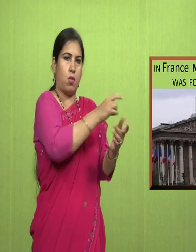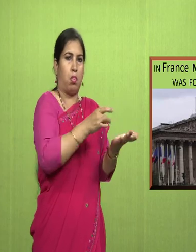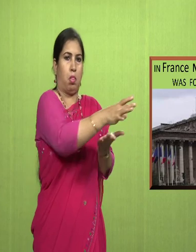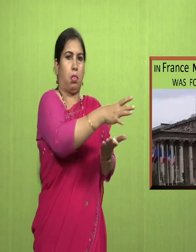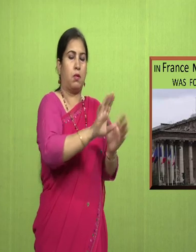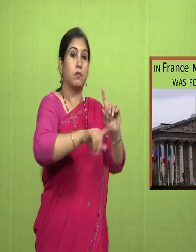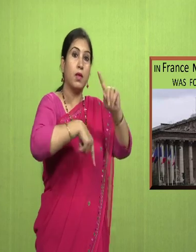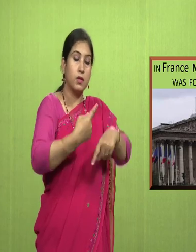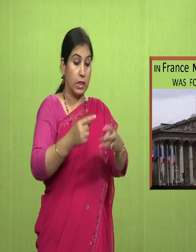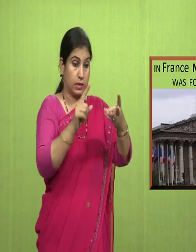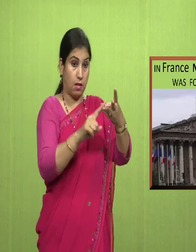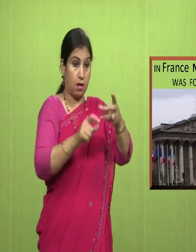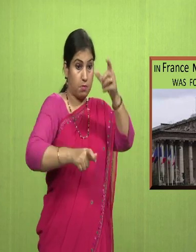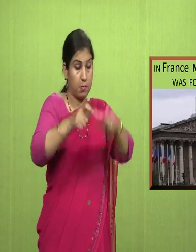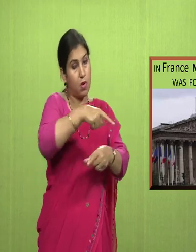the decisions.